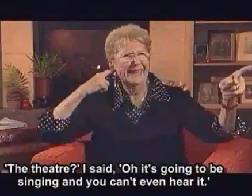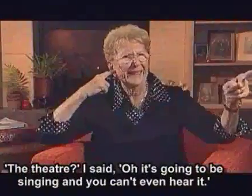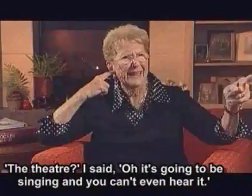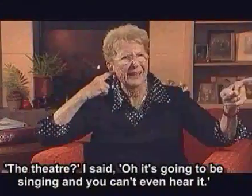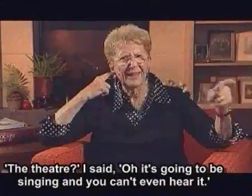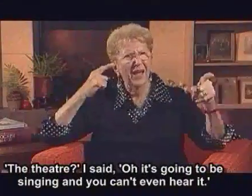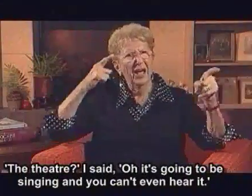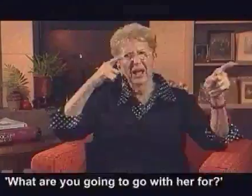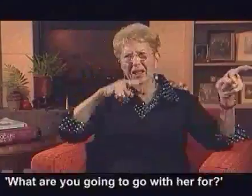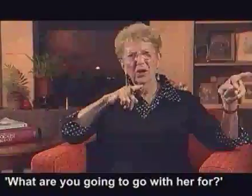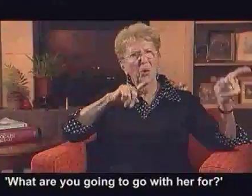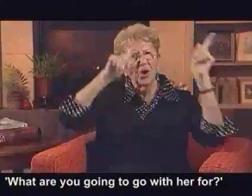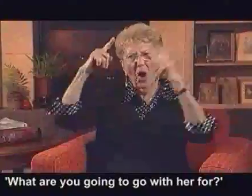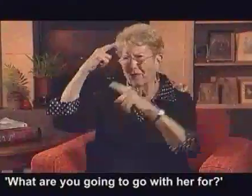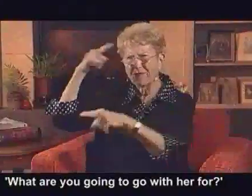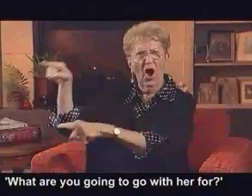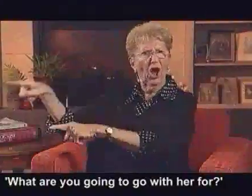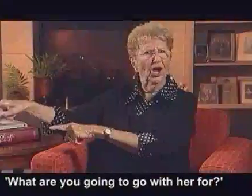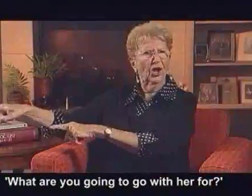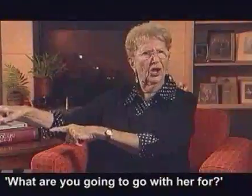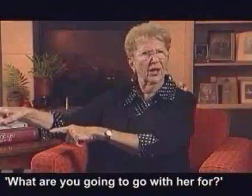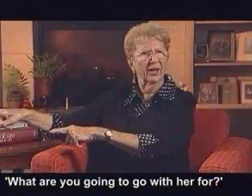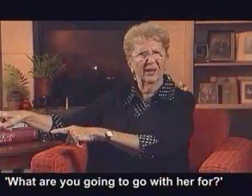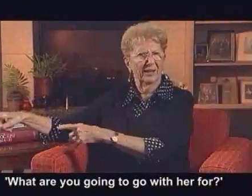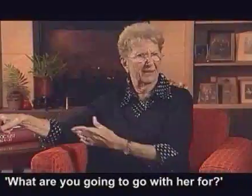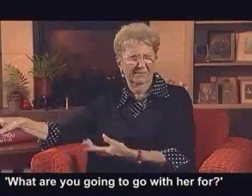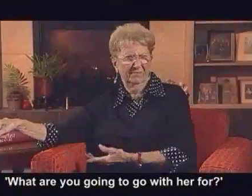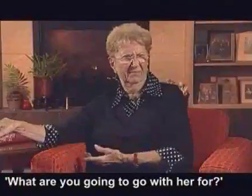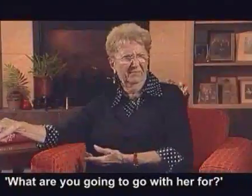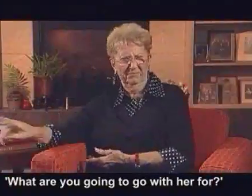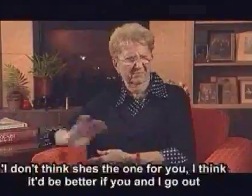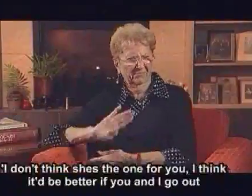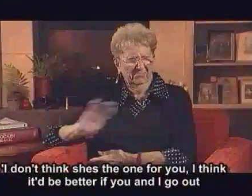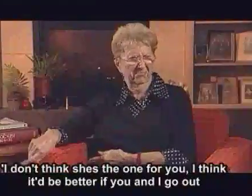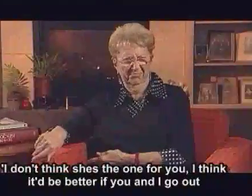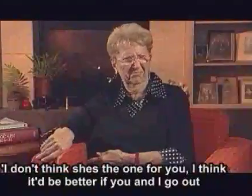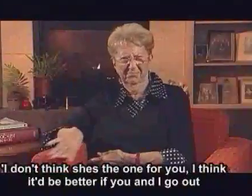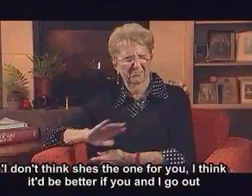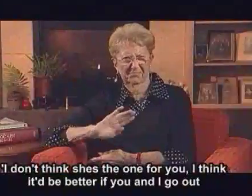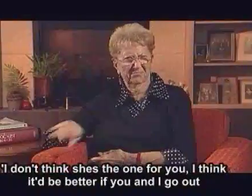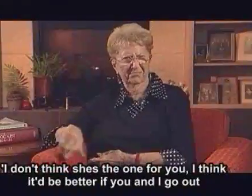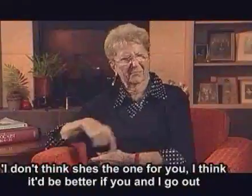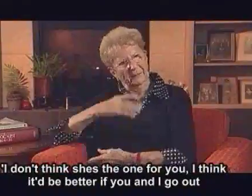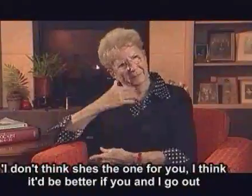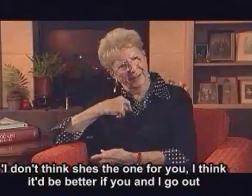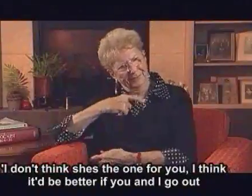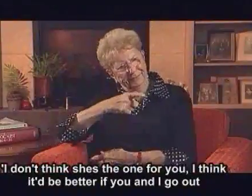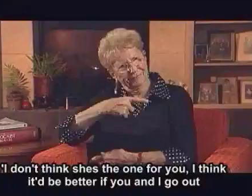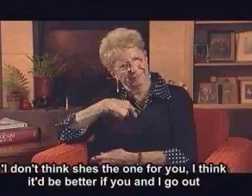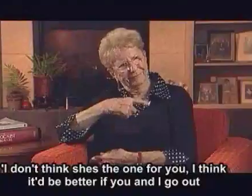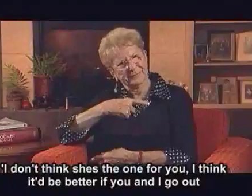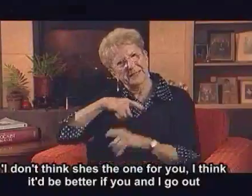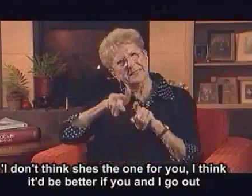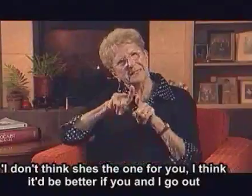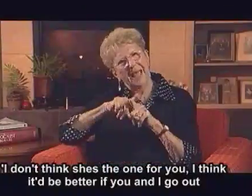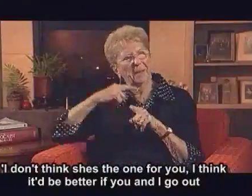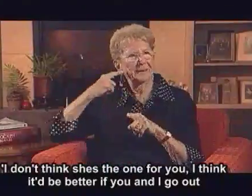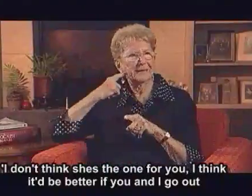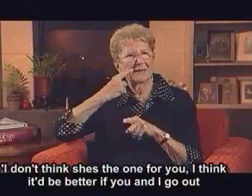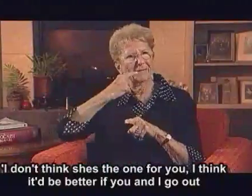can't even hear it. What are you going to go with her for? I don't think she's the one for you. I think it'd be better if you and